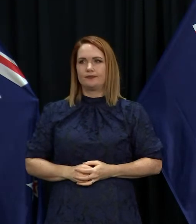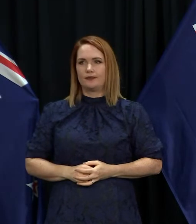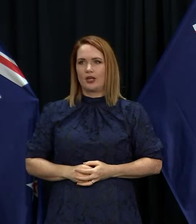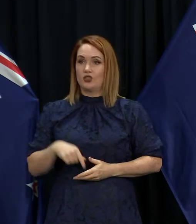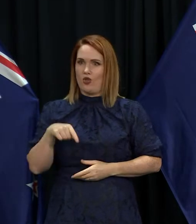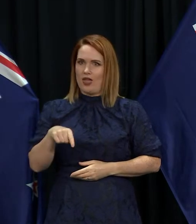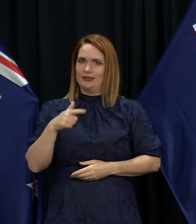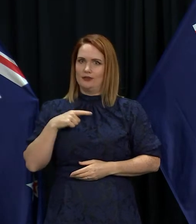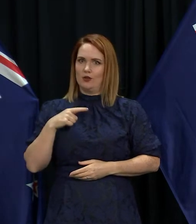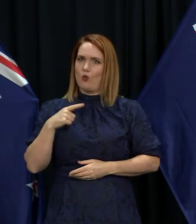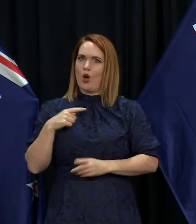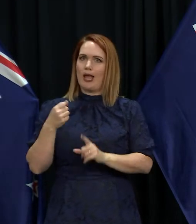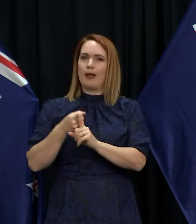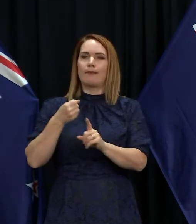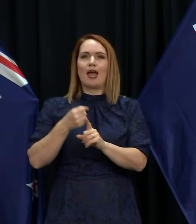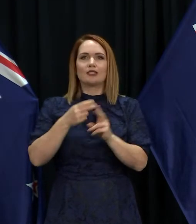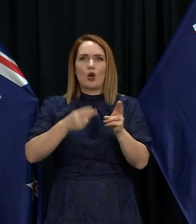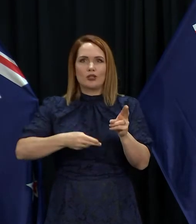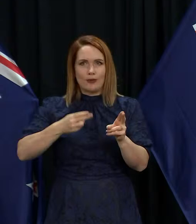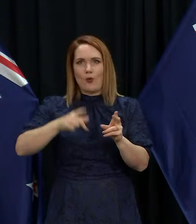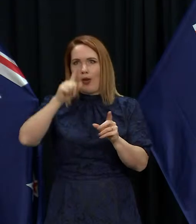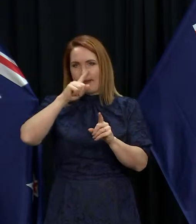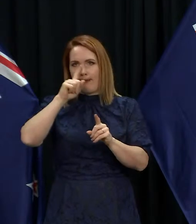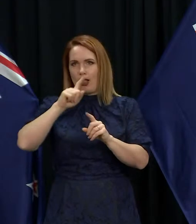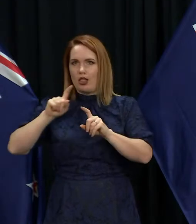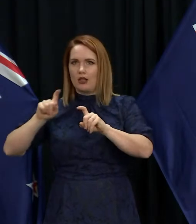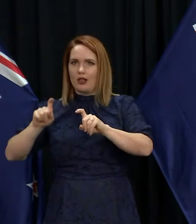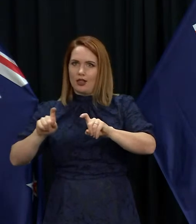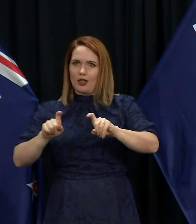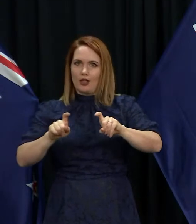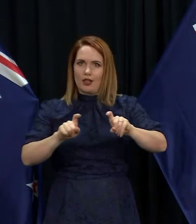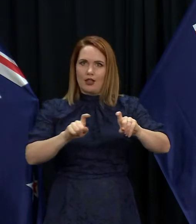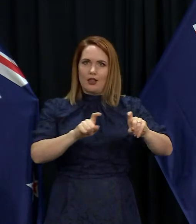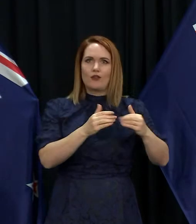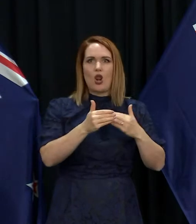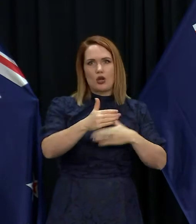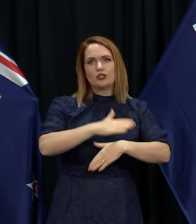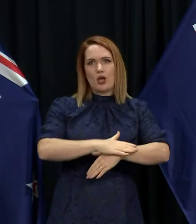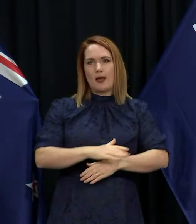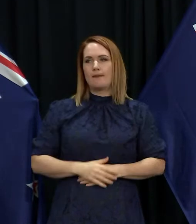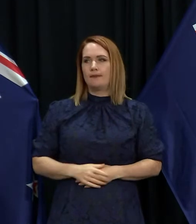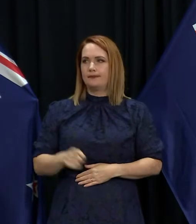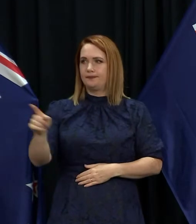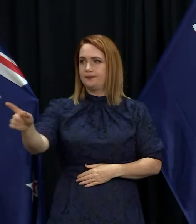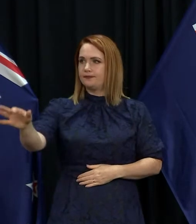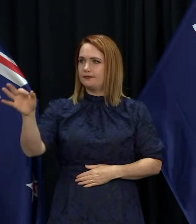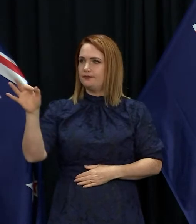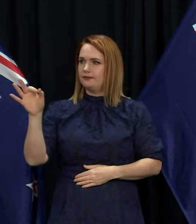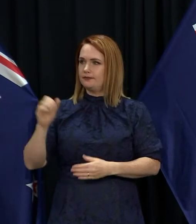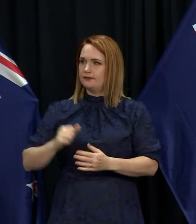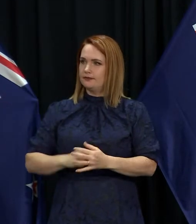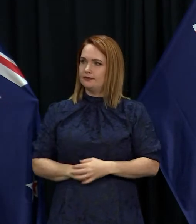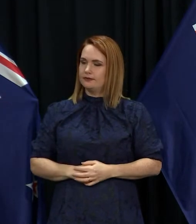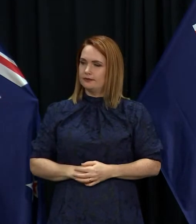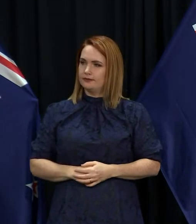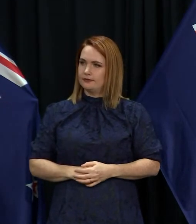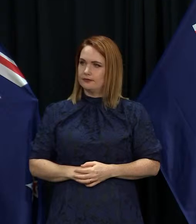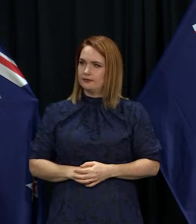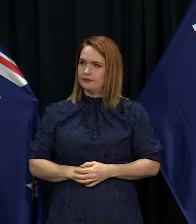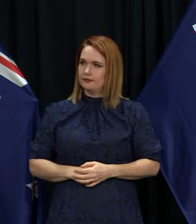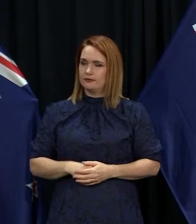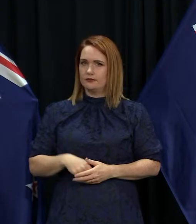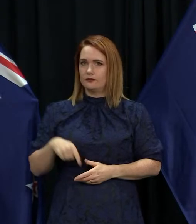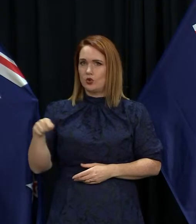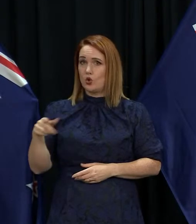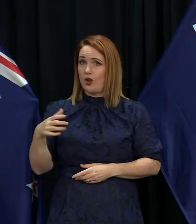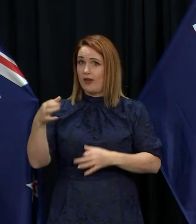the hospitalisation peak being slower to decline. Is there, on a separate note, is there any work underway to create a response